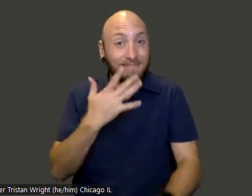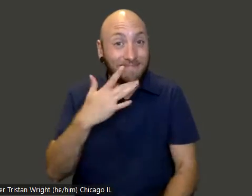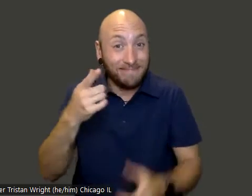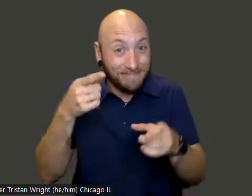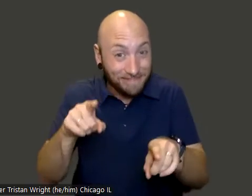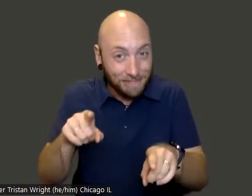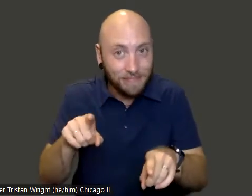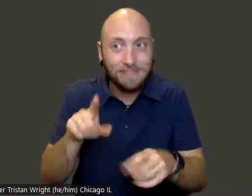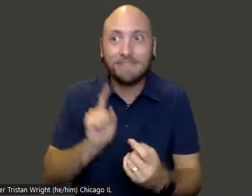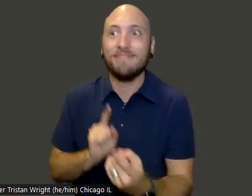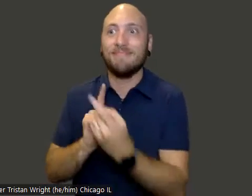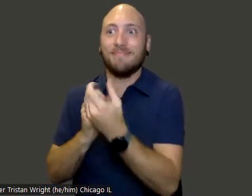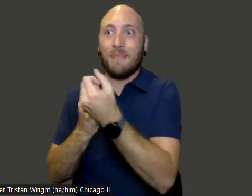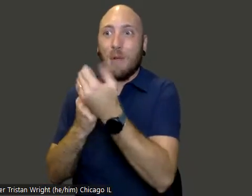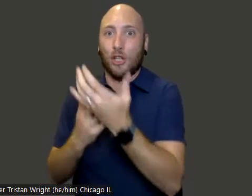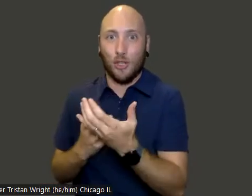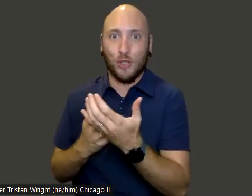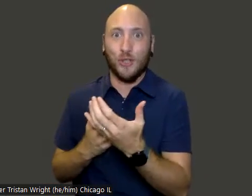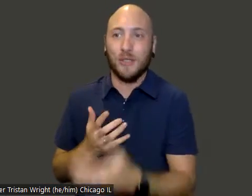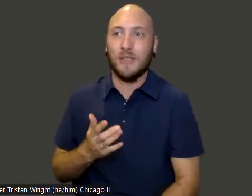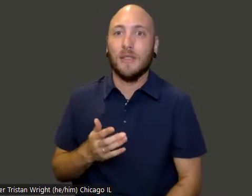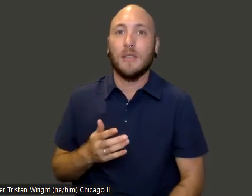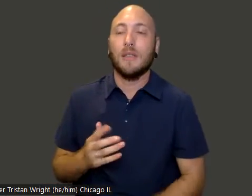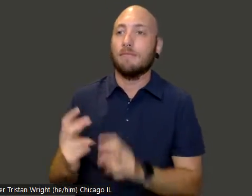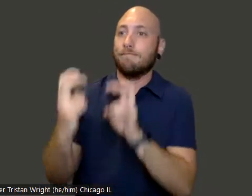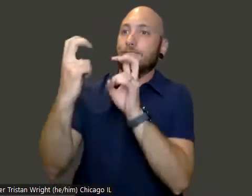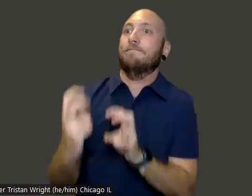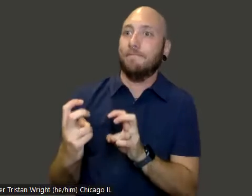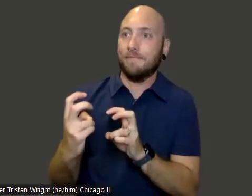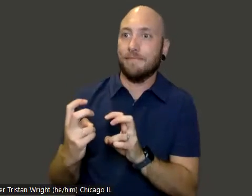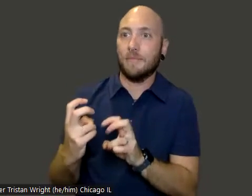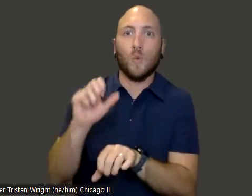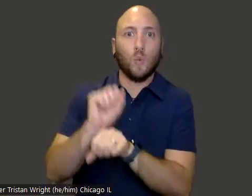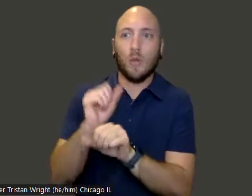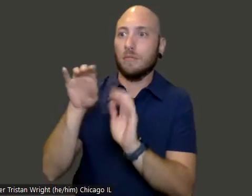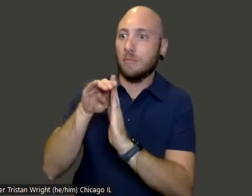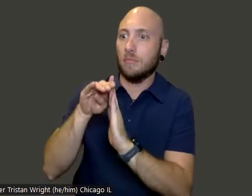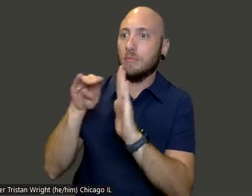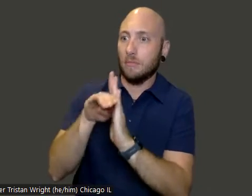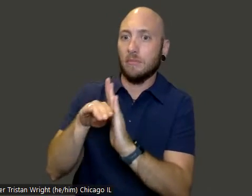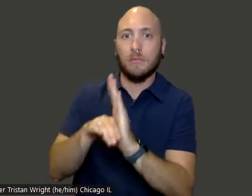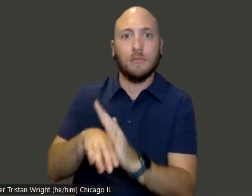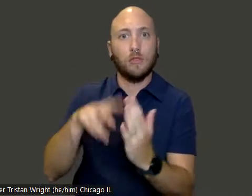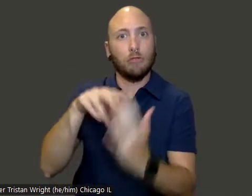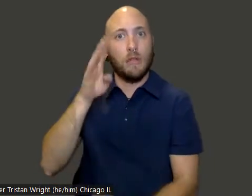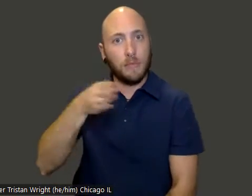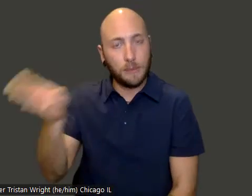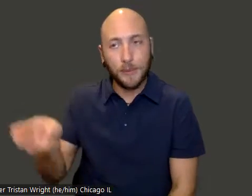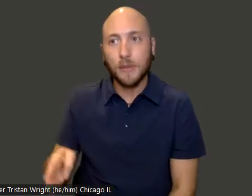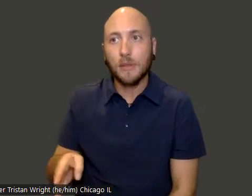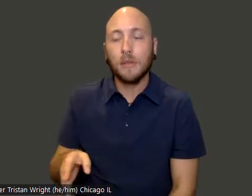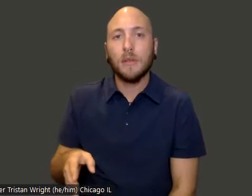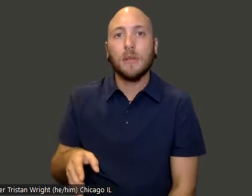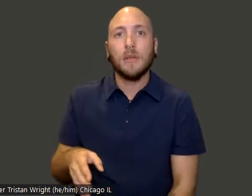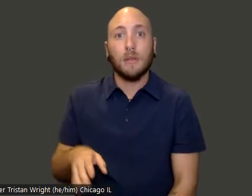got me down and dirty with a set of steps, took me through the book, and I started to write some